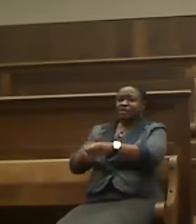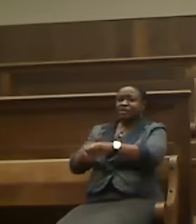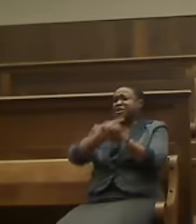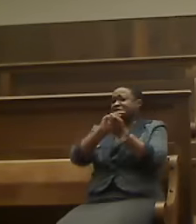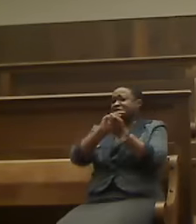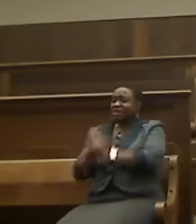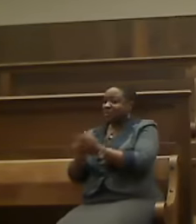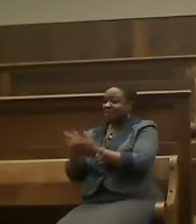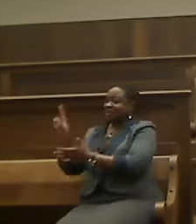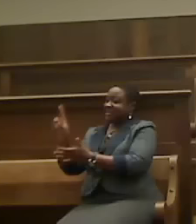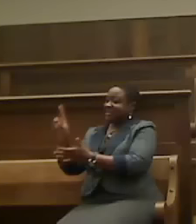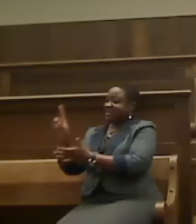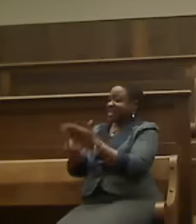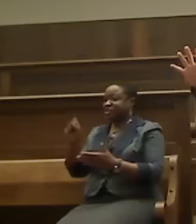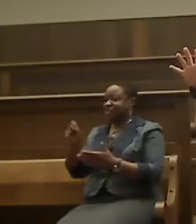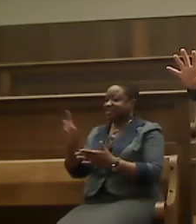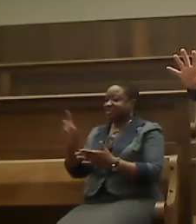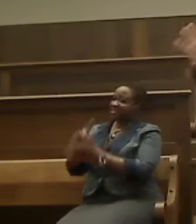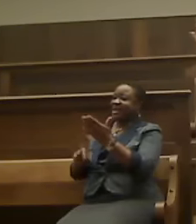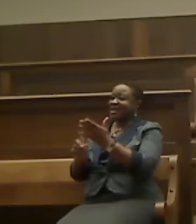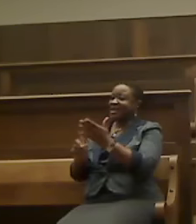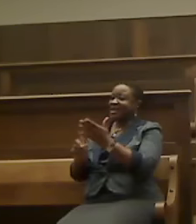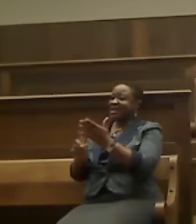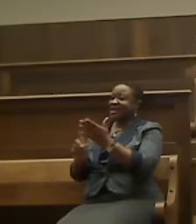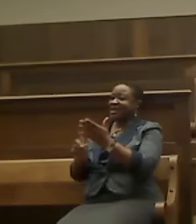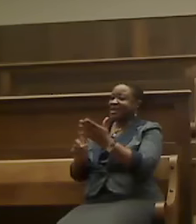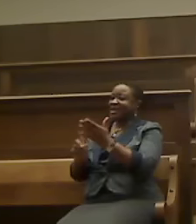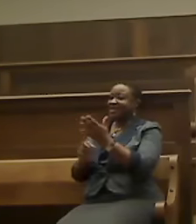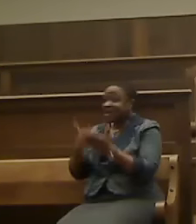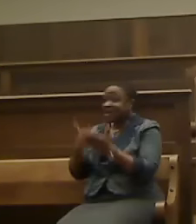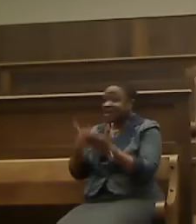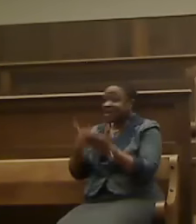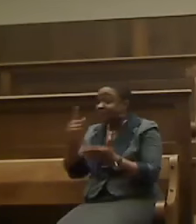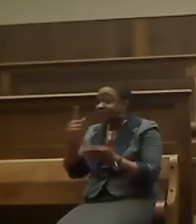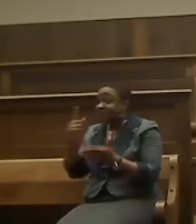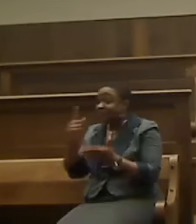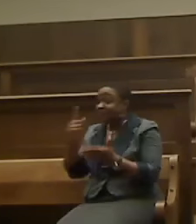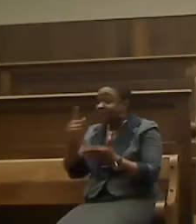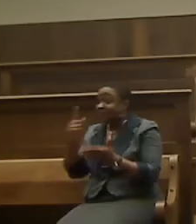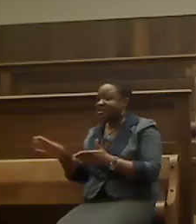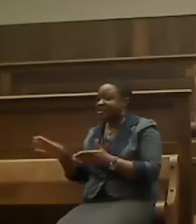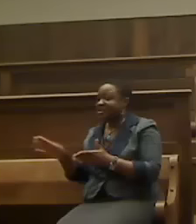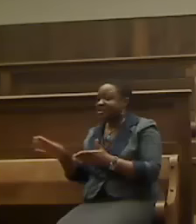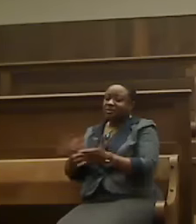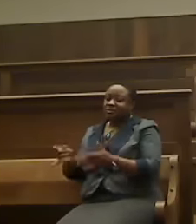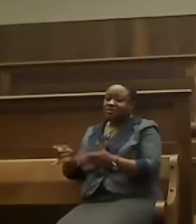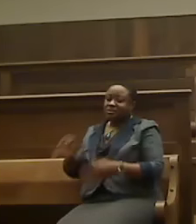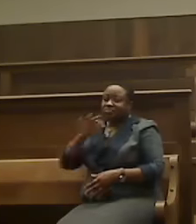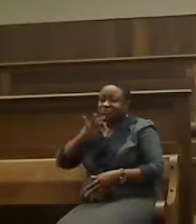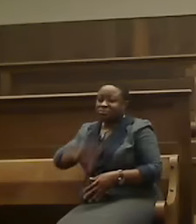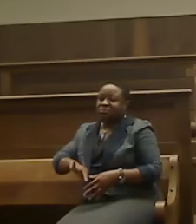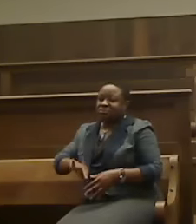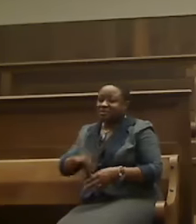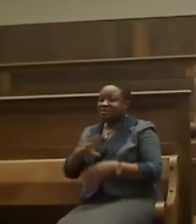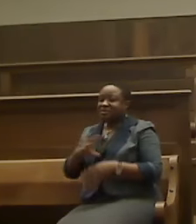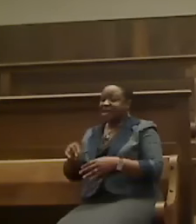genes, designer crops, designed for their control and their profit, and to sell their associated